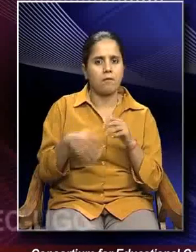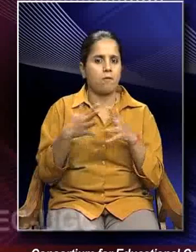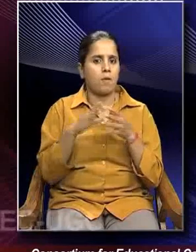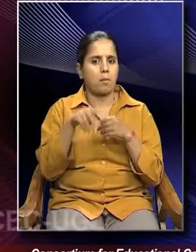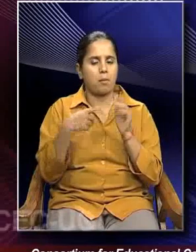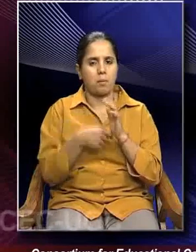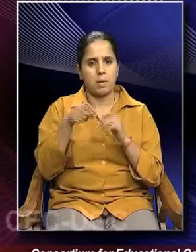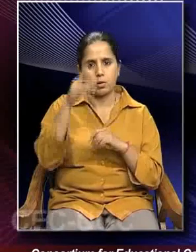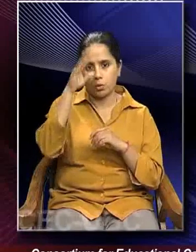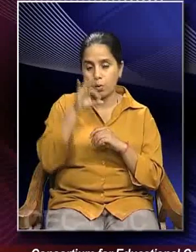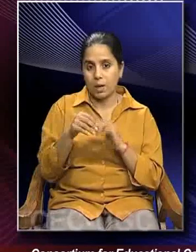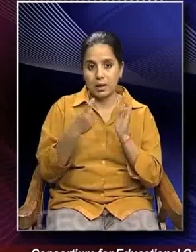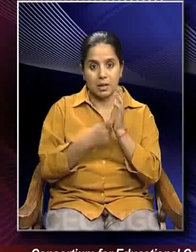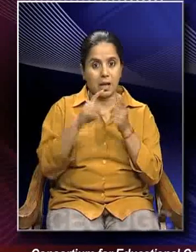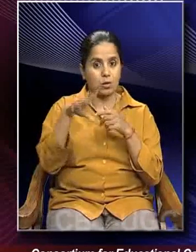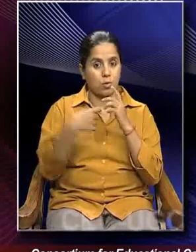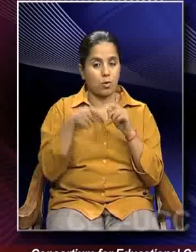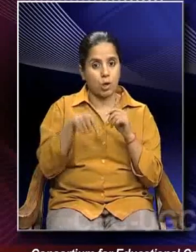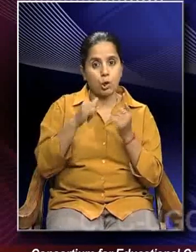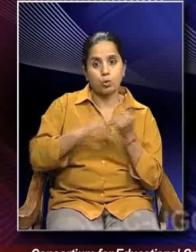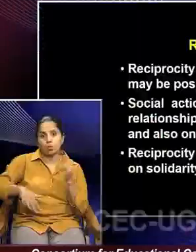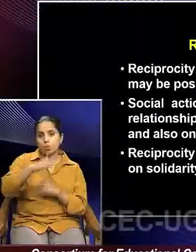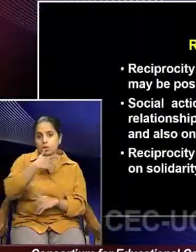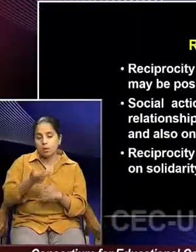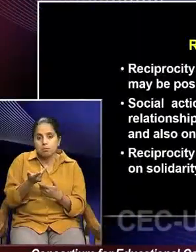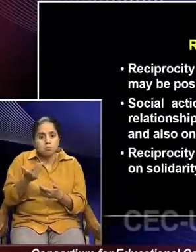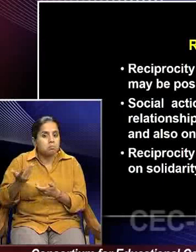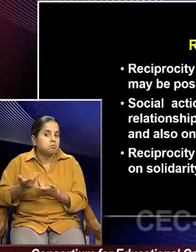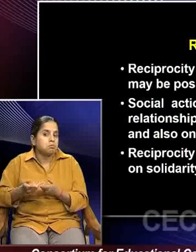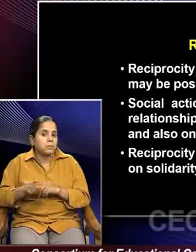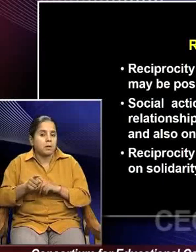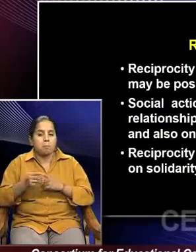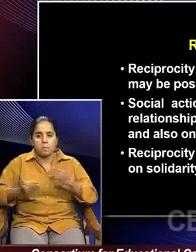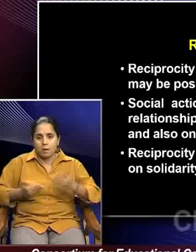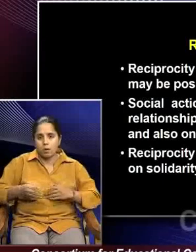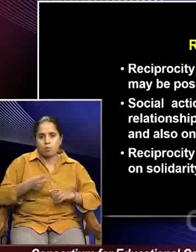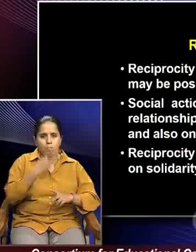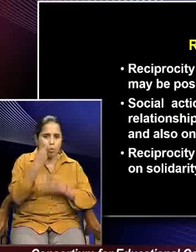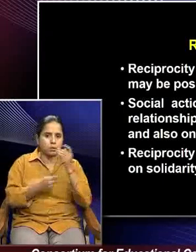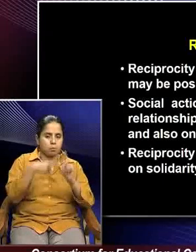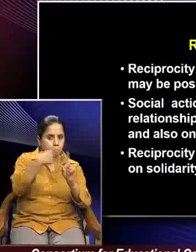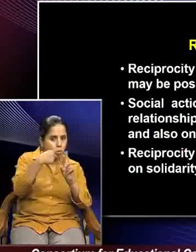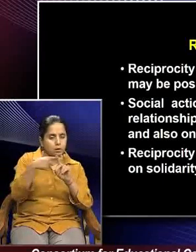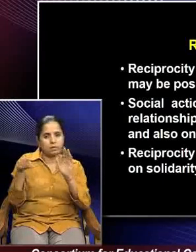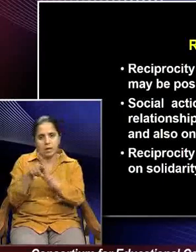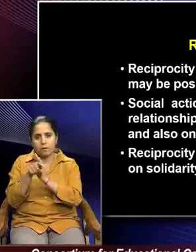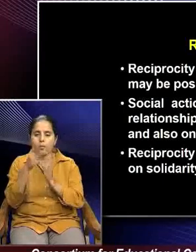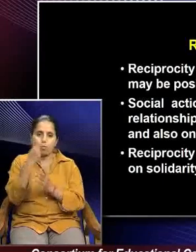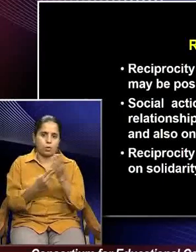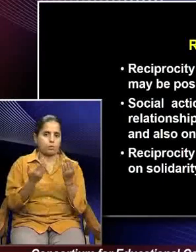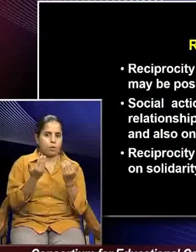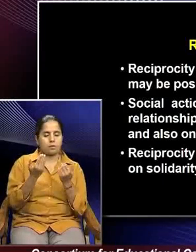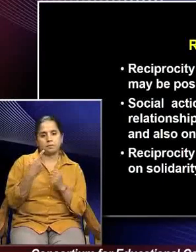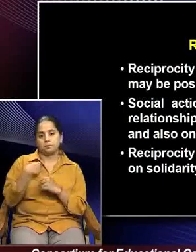Now reciprocity in social behavior may be both positive and negative. So when we see